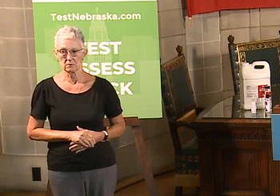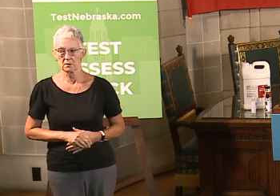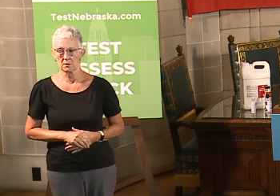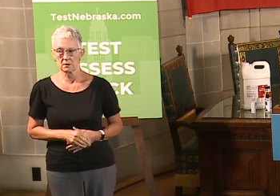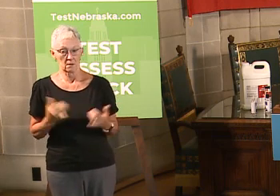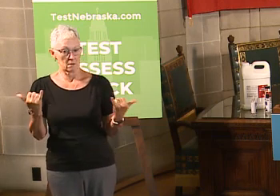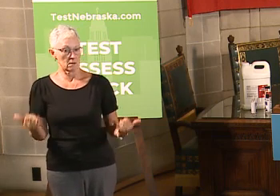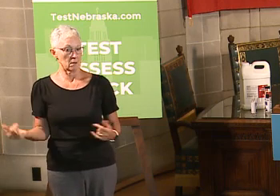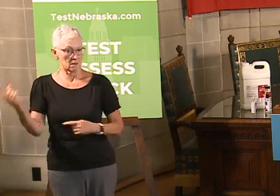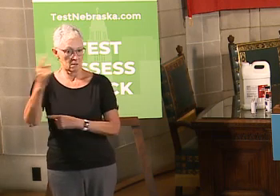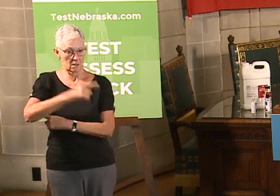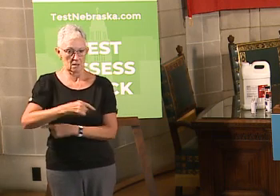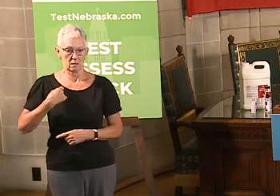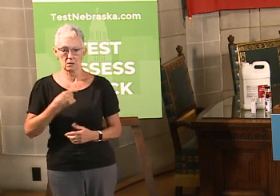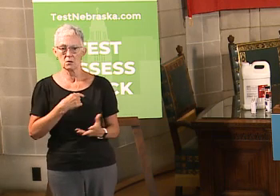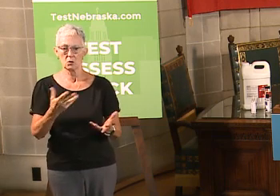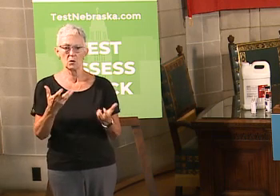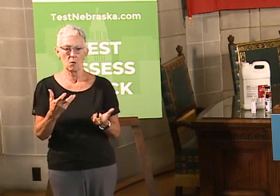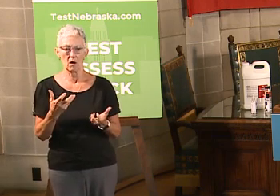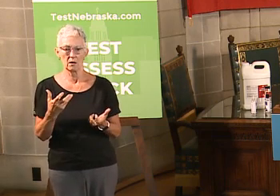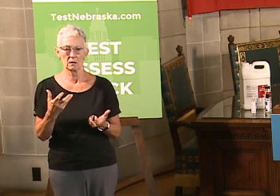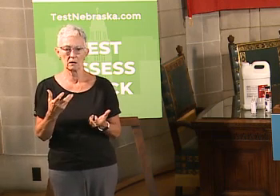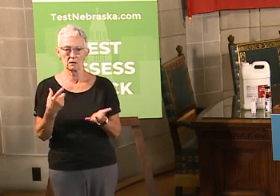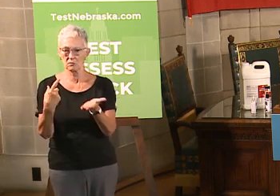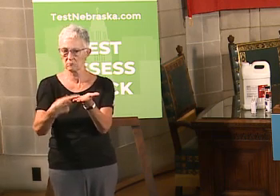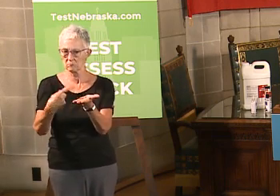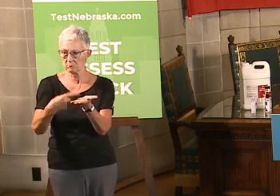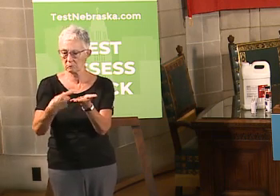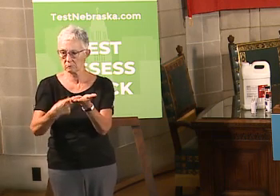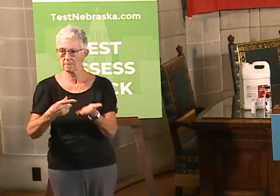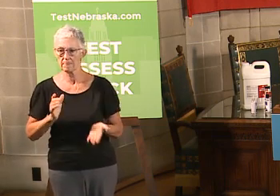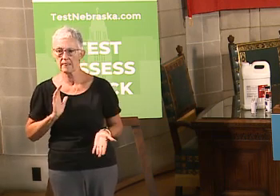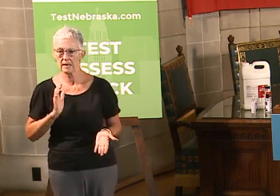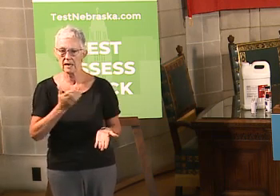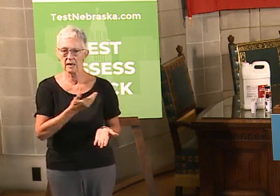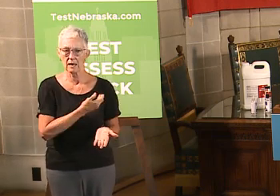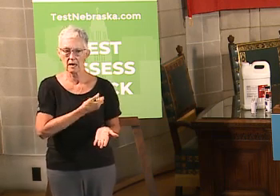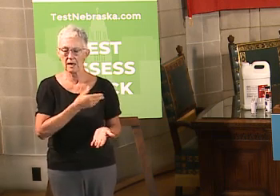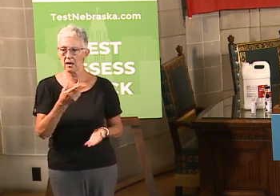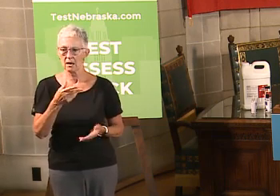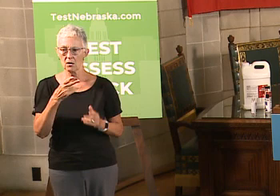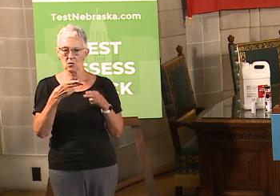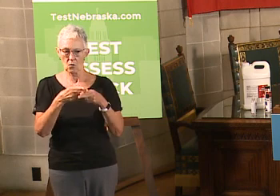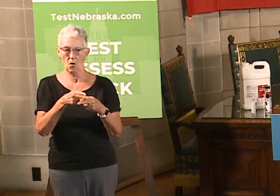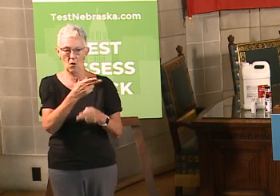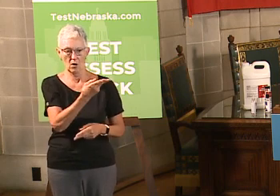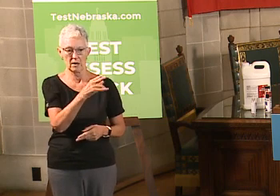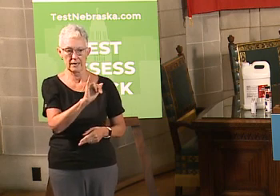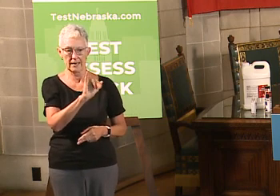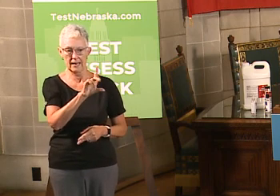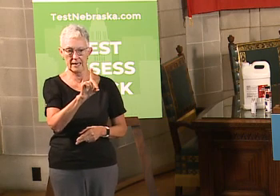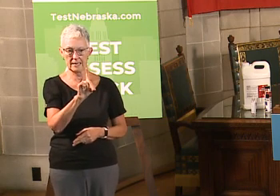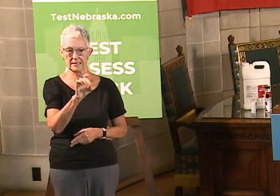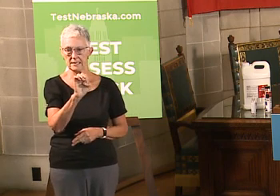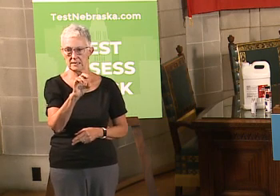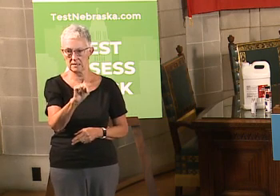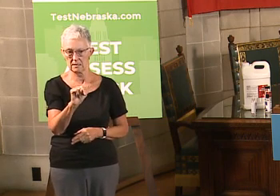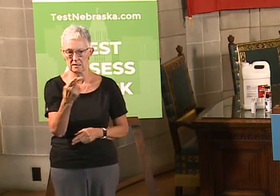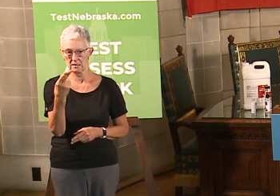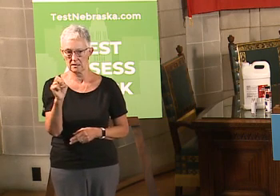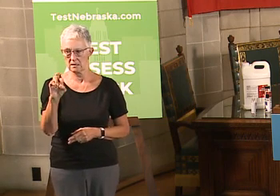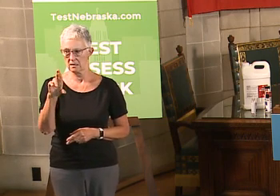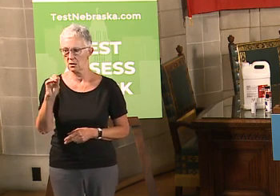So today we want to talk about our hidden heroes. So this is something that the Elizabeth